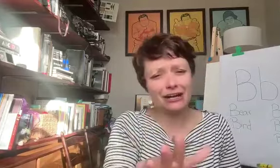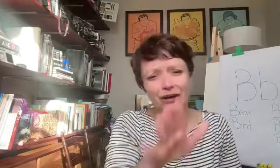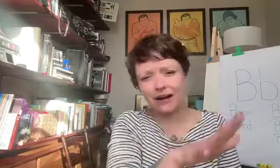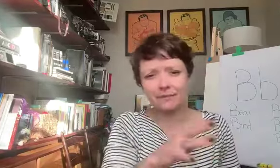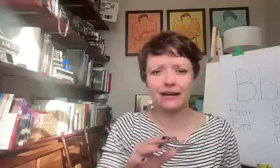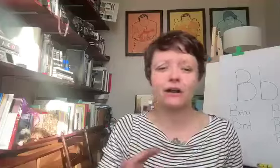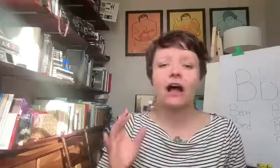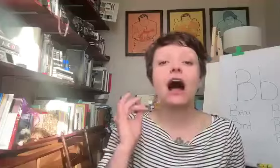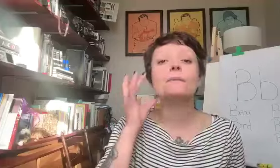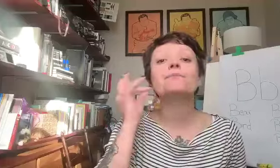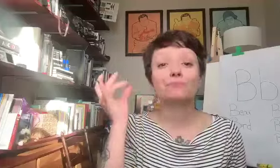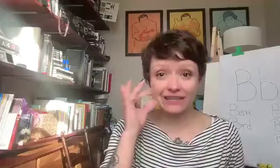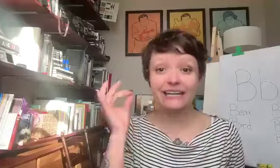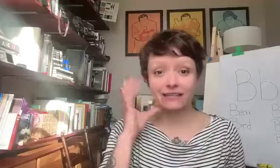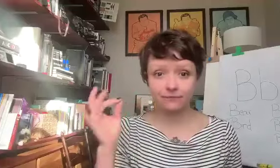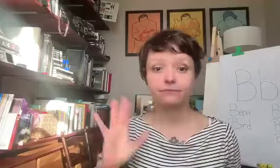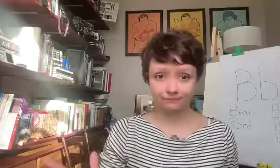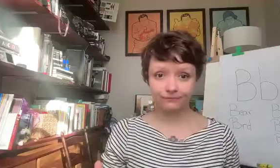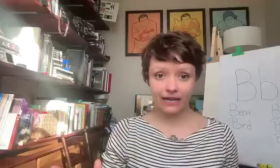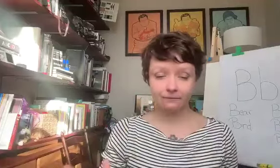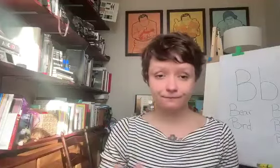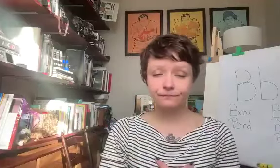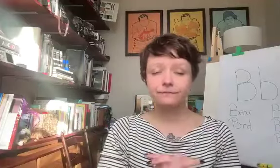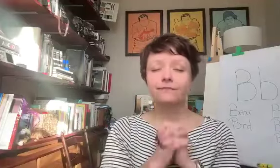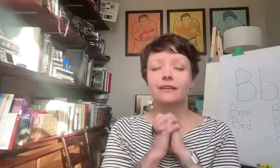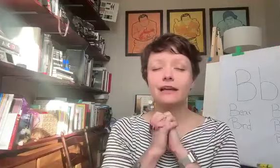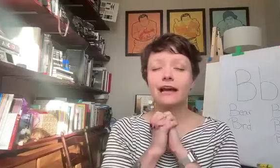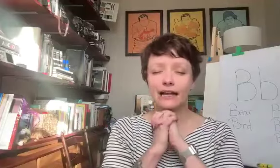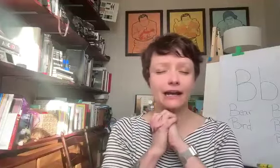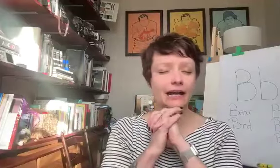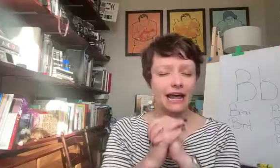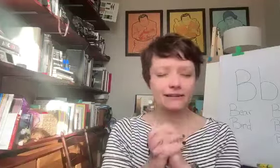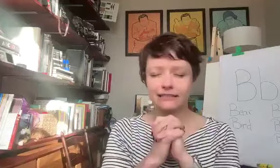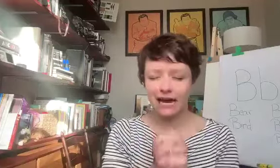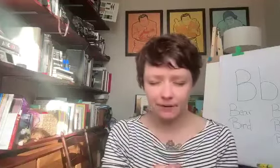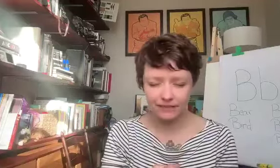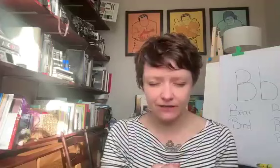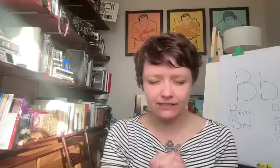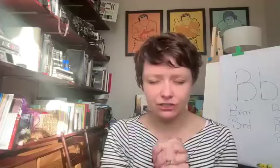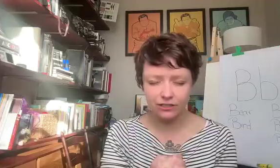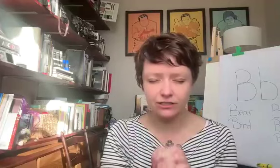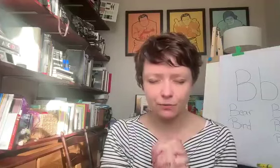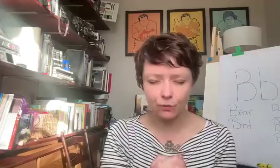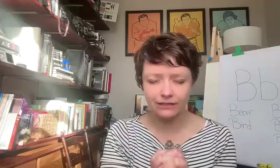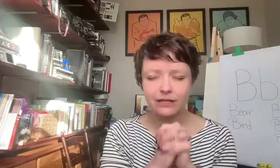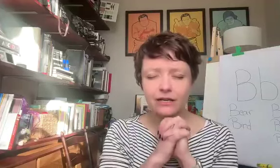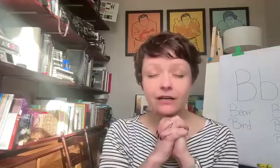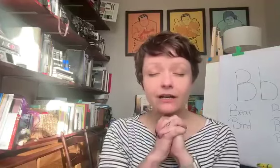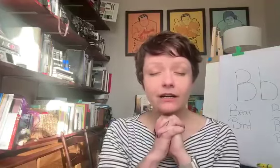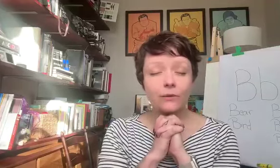know, calm down. But then yes. Okay? And again, the entire purpose of this is just to support what